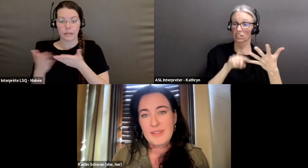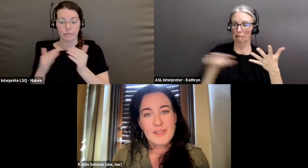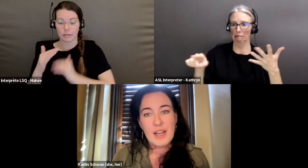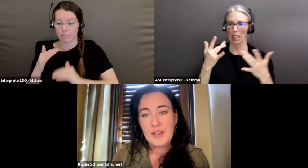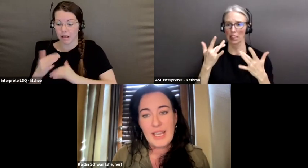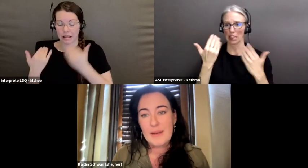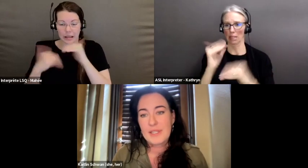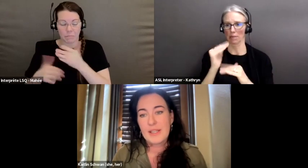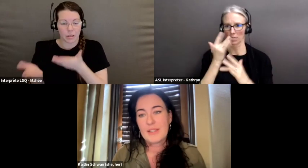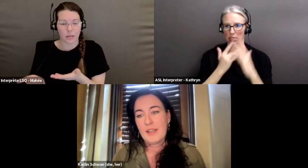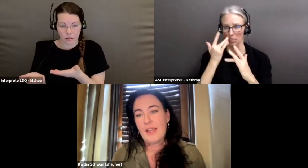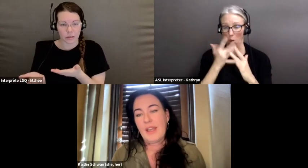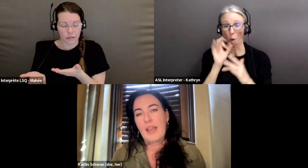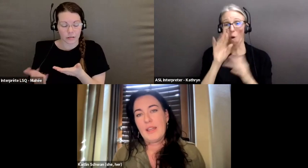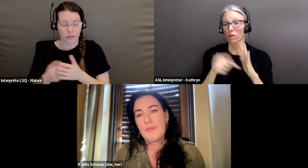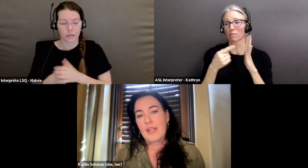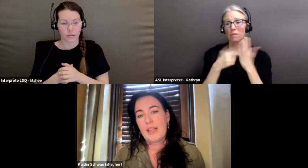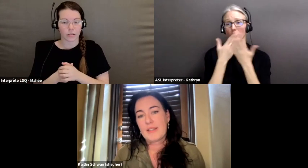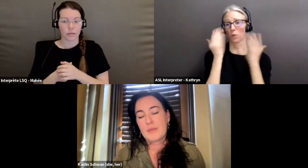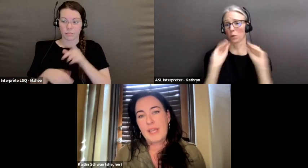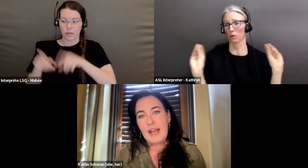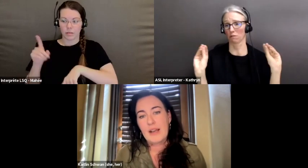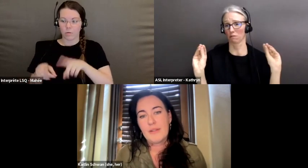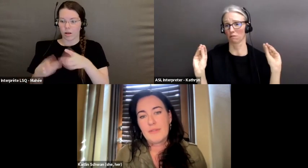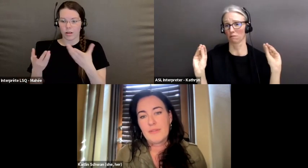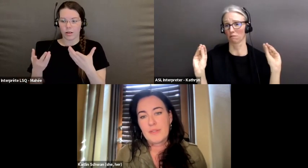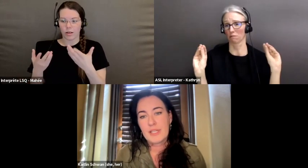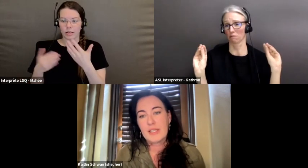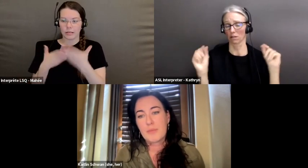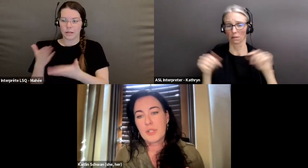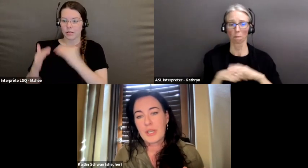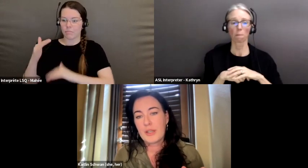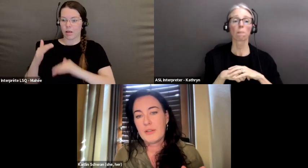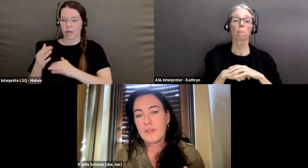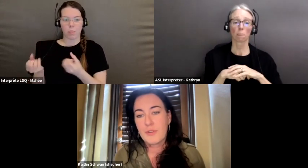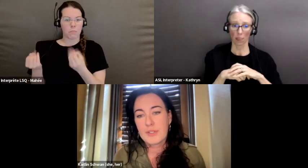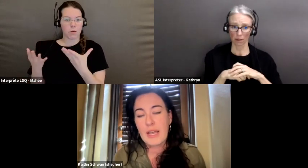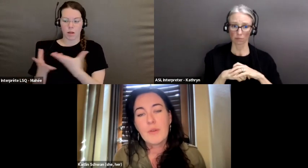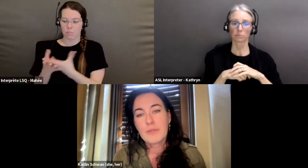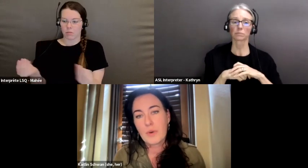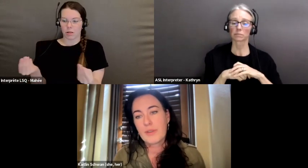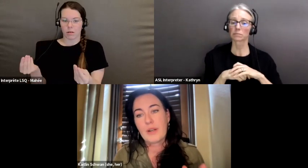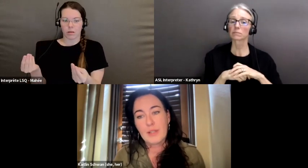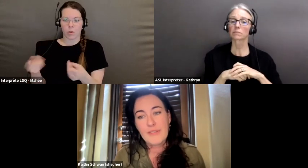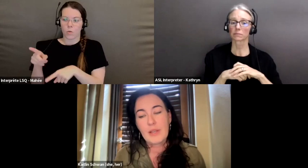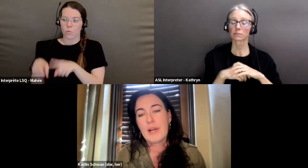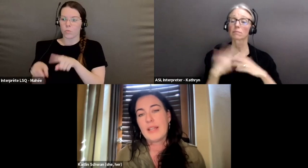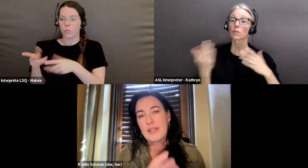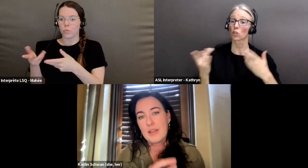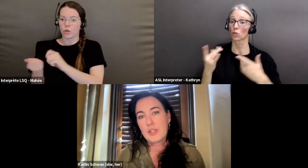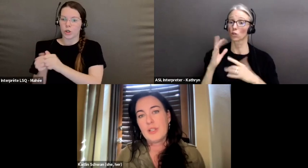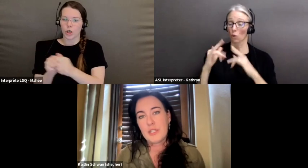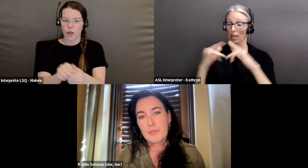some cases entirely absent. And in many cases, we have cities pushing folks out from where they are living